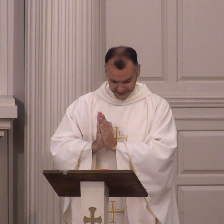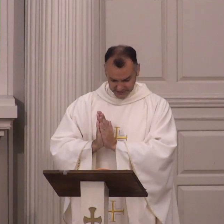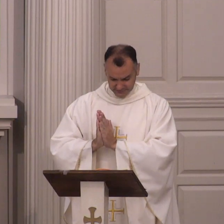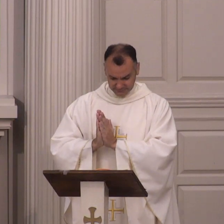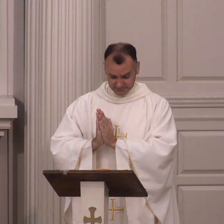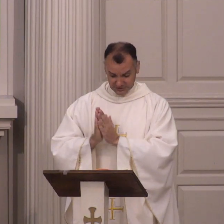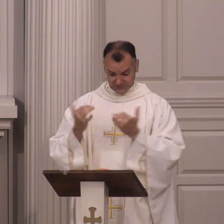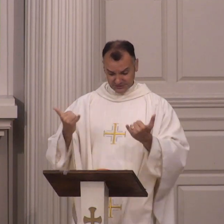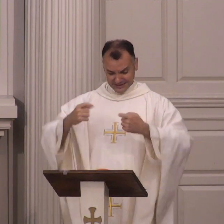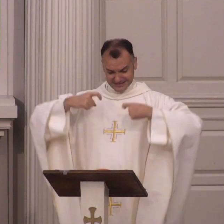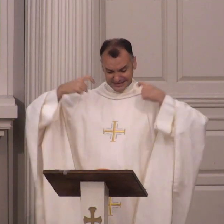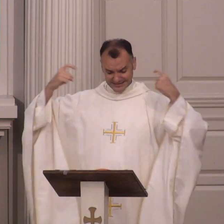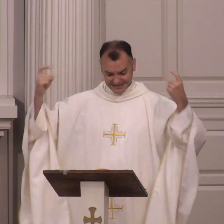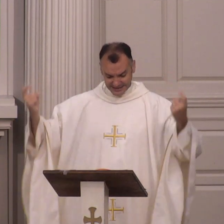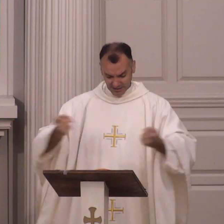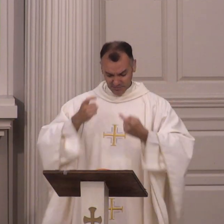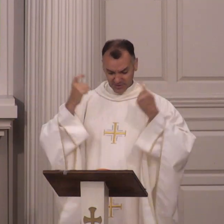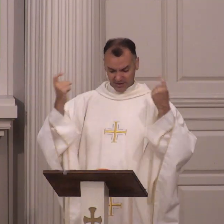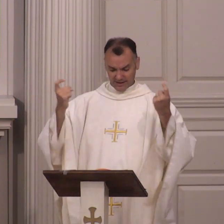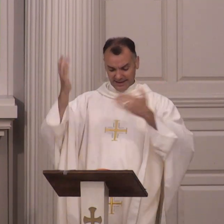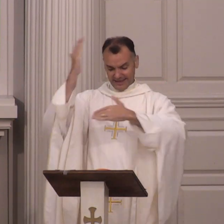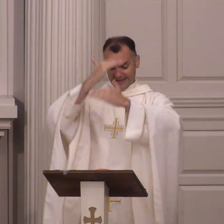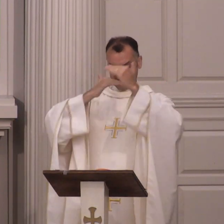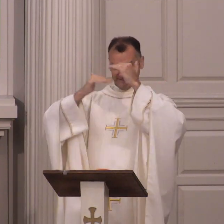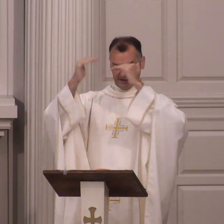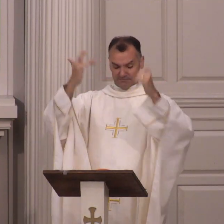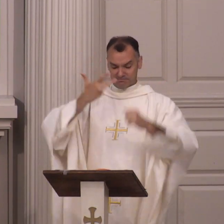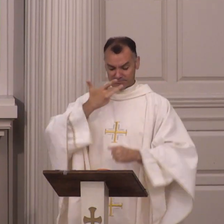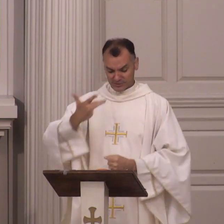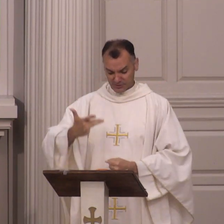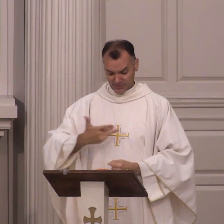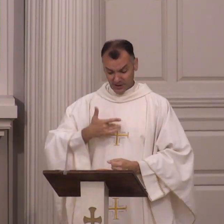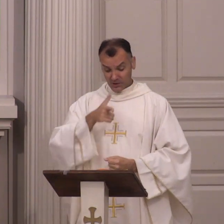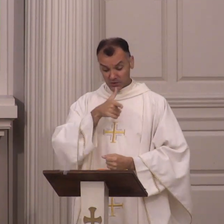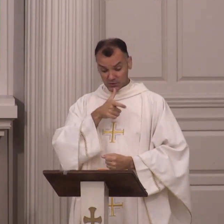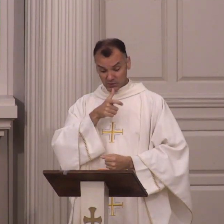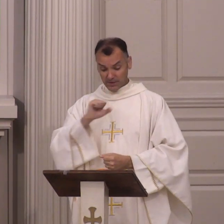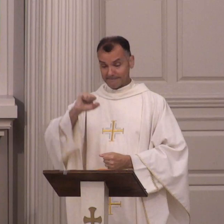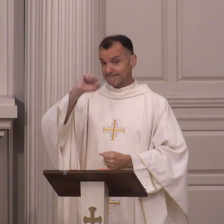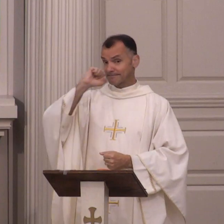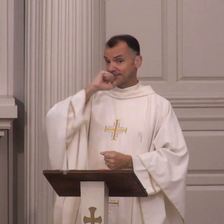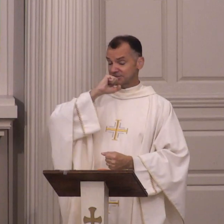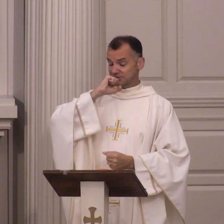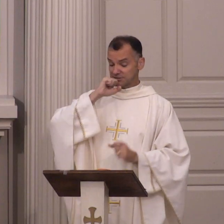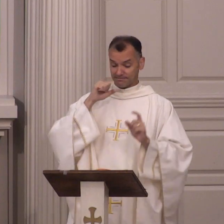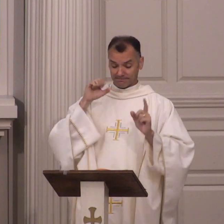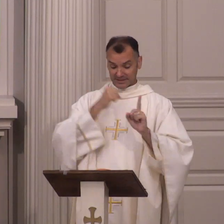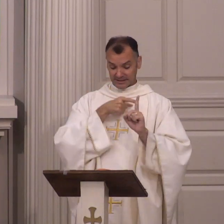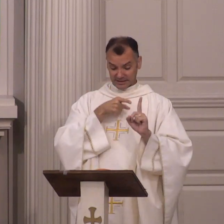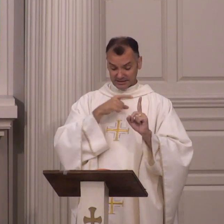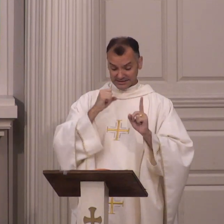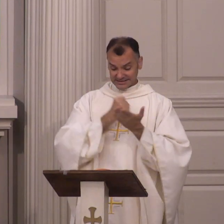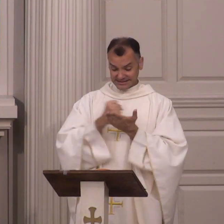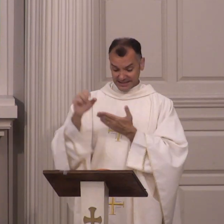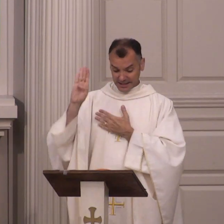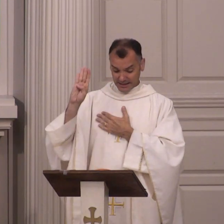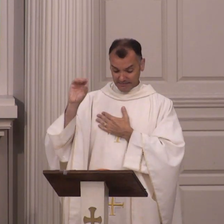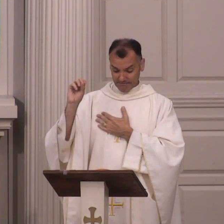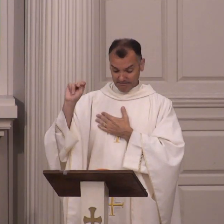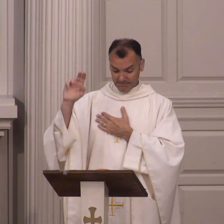Grant, we pray, Almighty God, that just as we celebrate the heavenly birthday of the